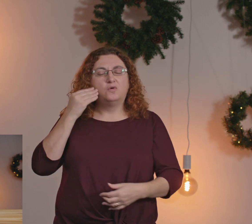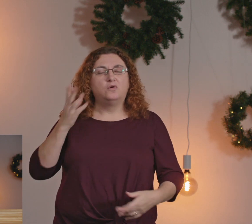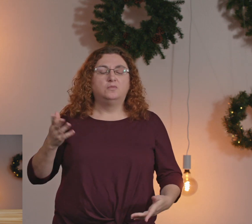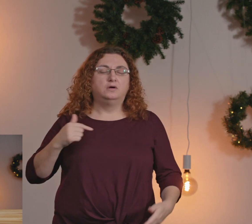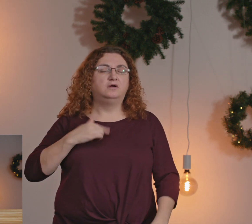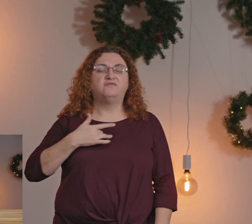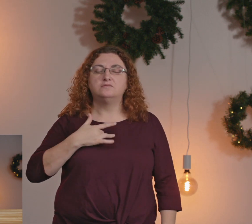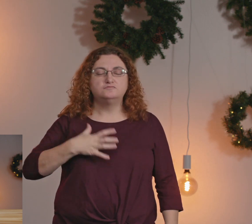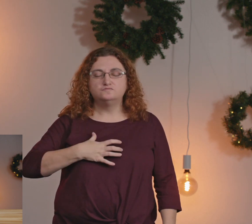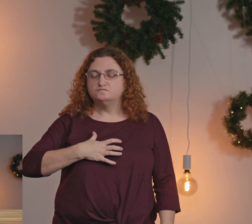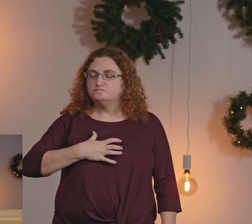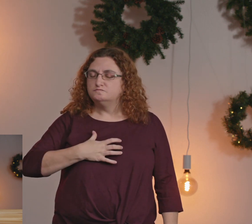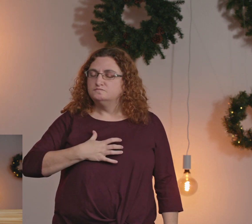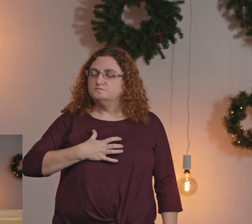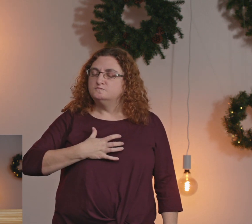And I felt such rage.